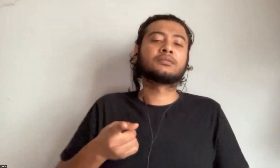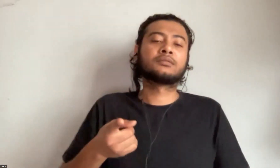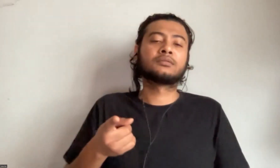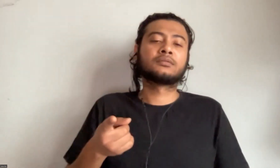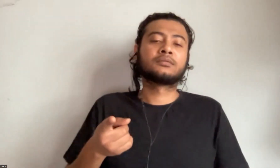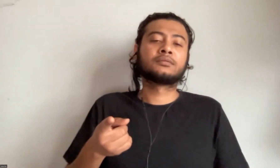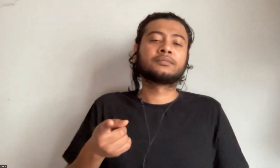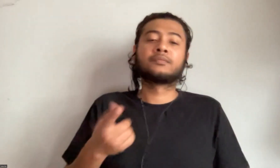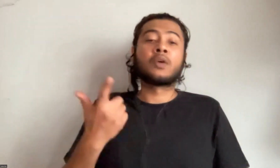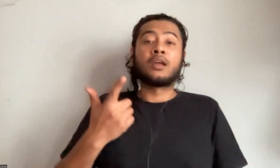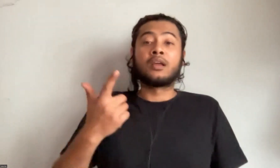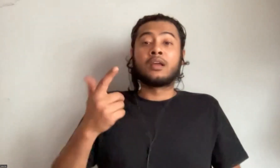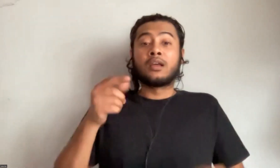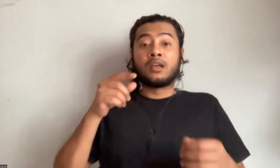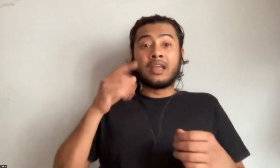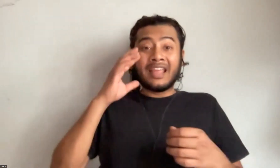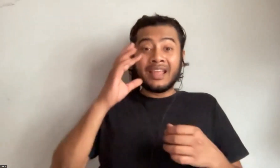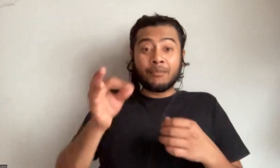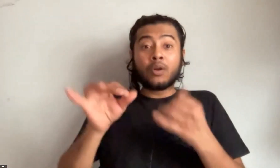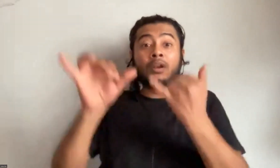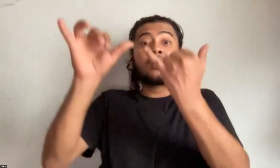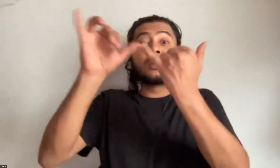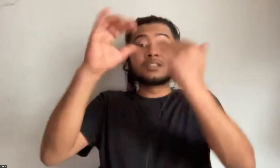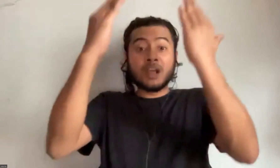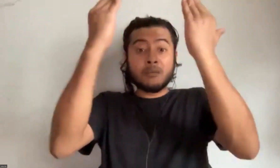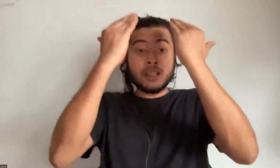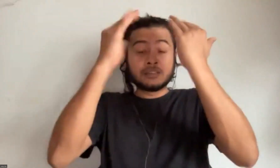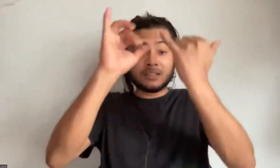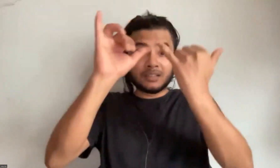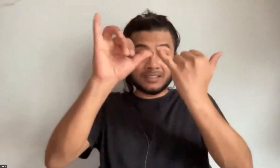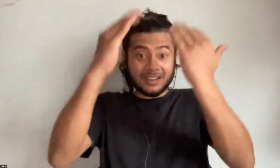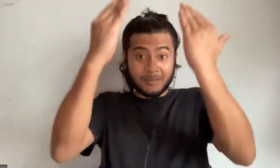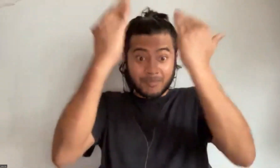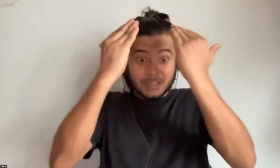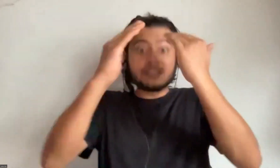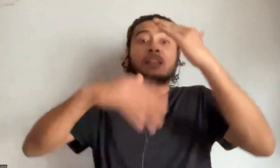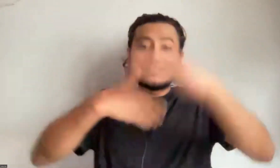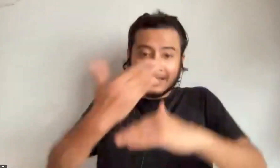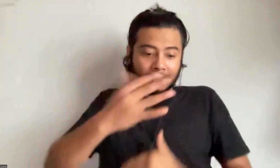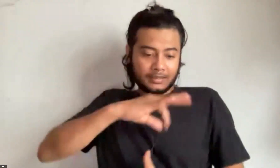Krishna takes mercy on us. So let's move on.